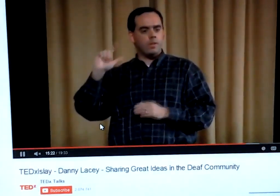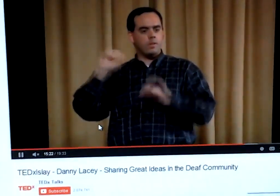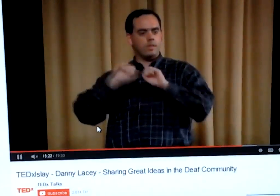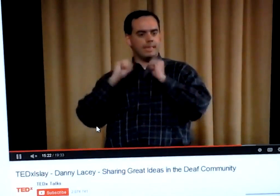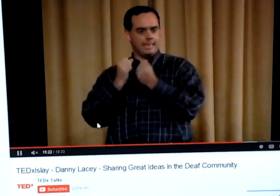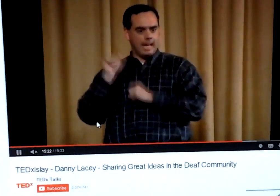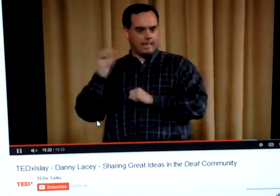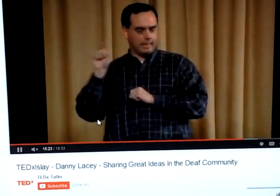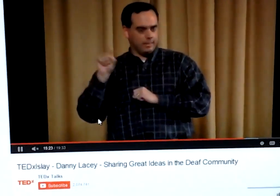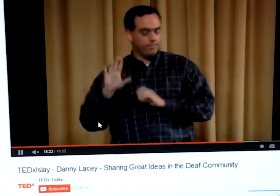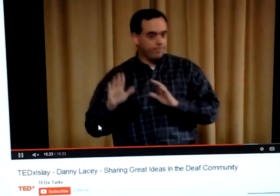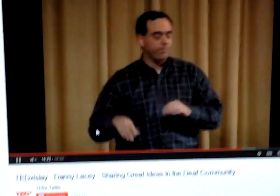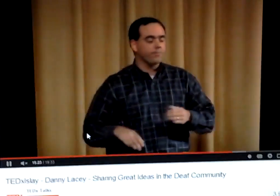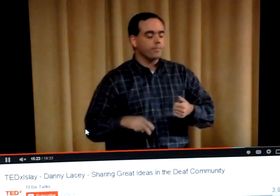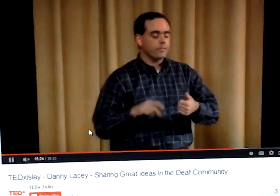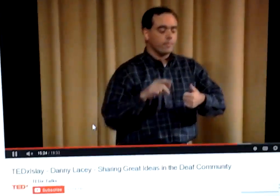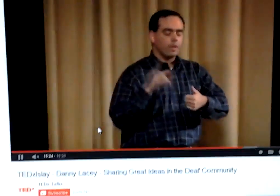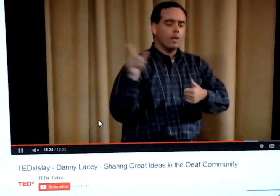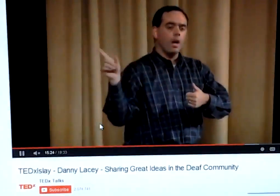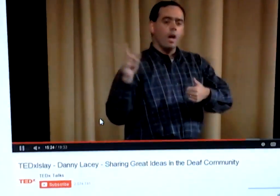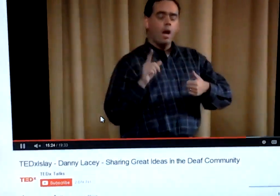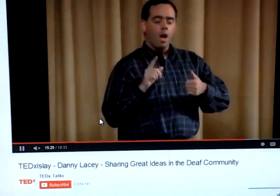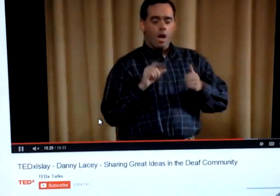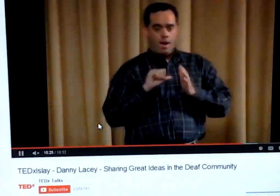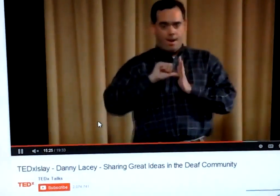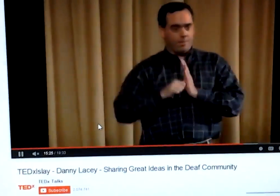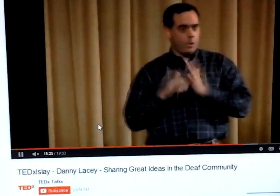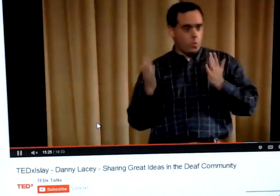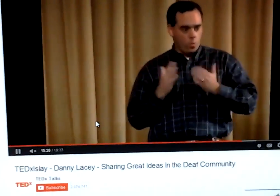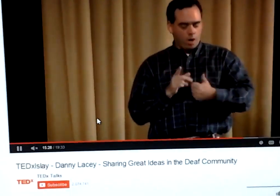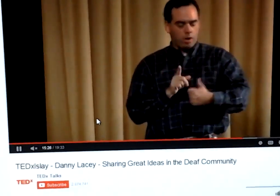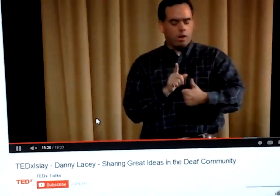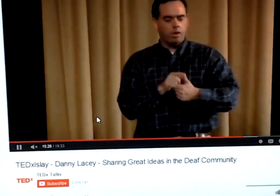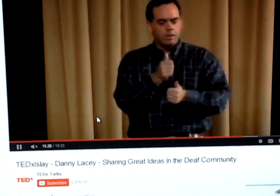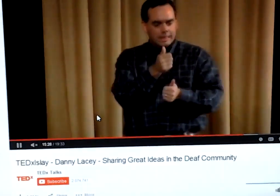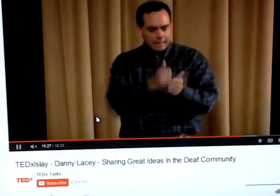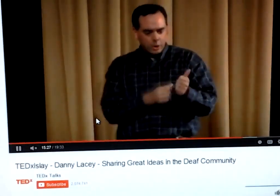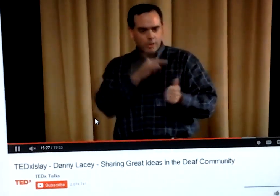no emphasis on the tests.